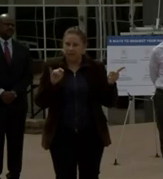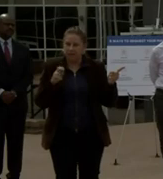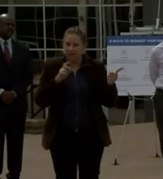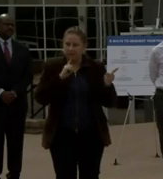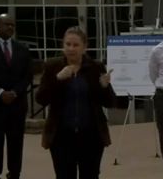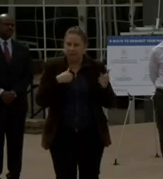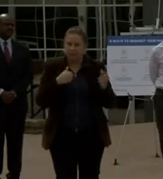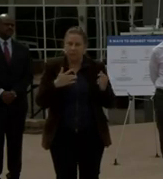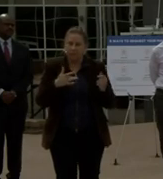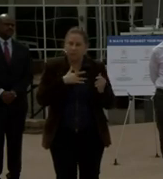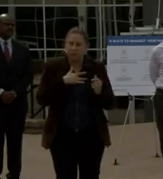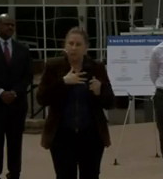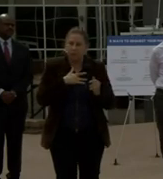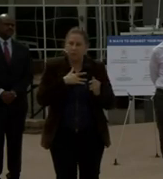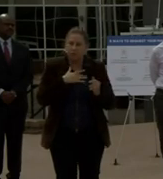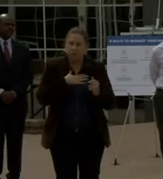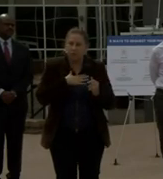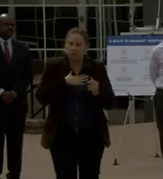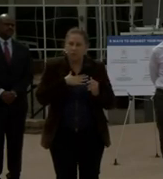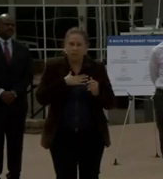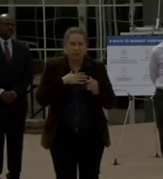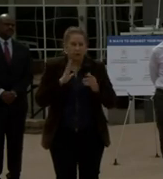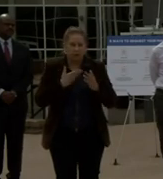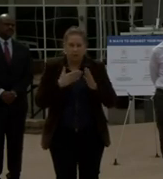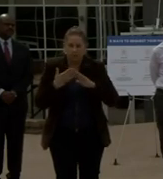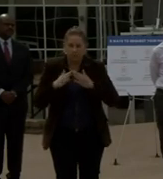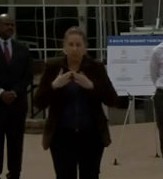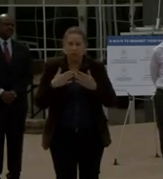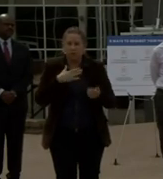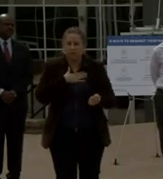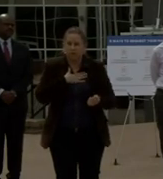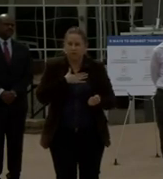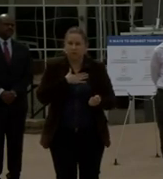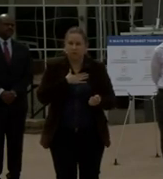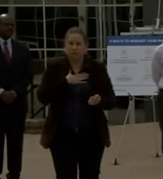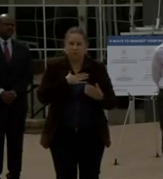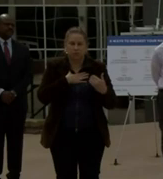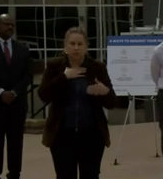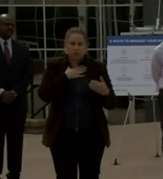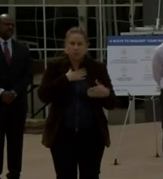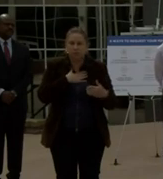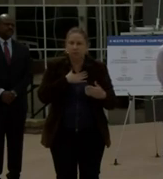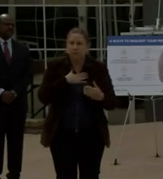community. On the voting,